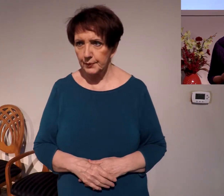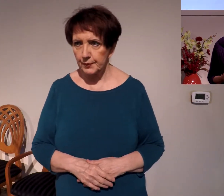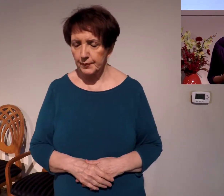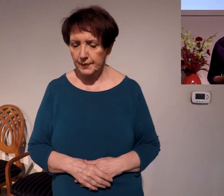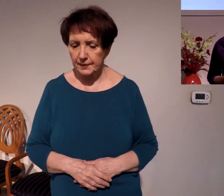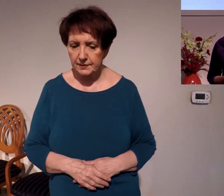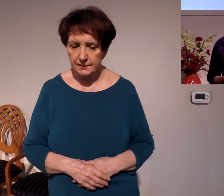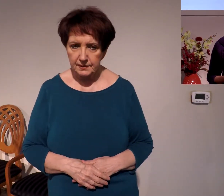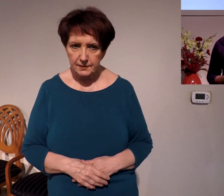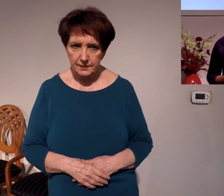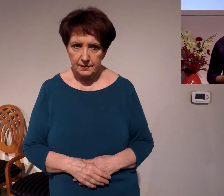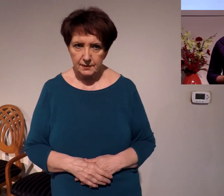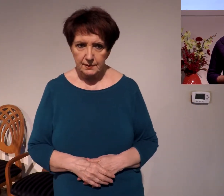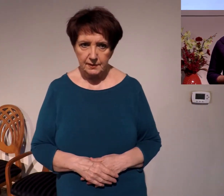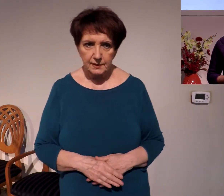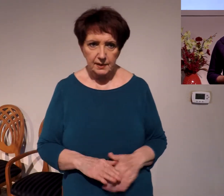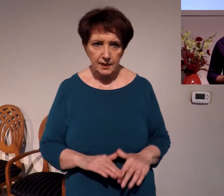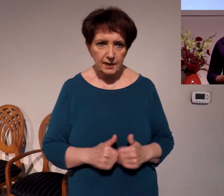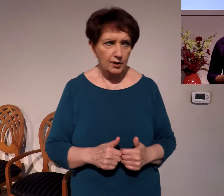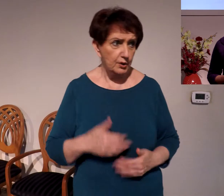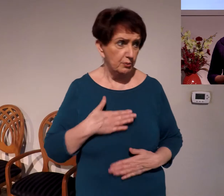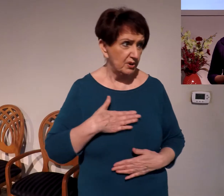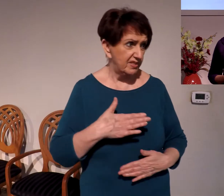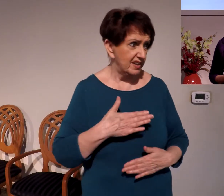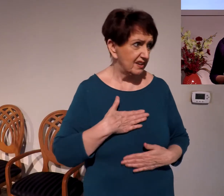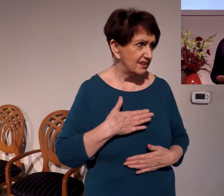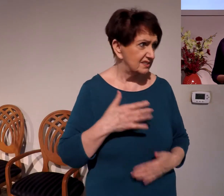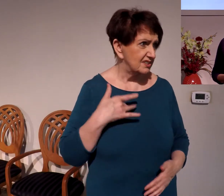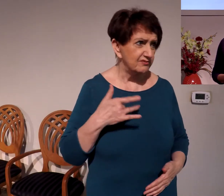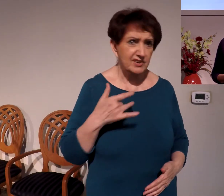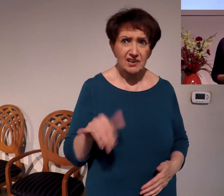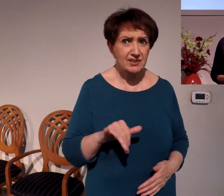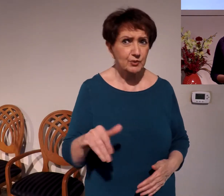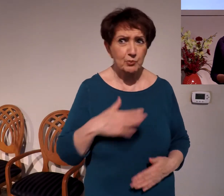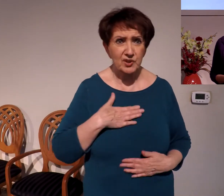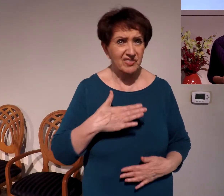So, how are we doing? Are you breathing? It doesn't feel like anybody's breathing in the room.